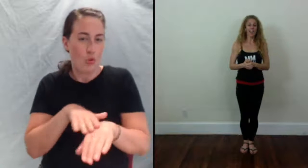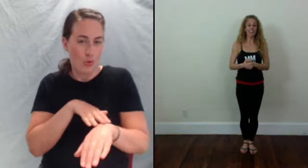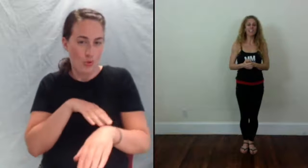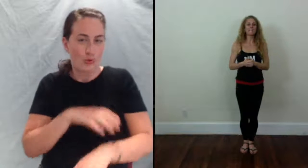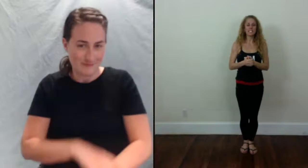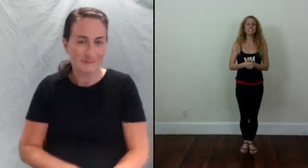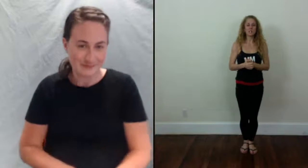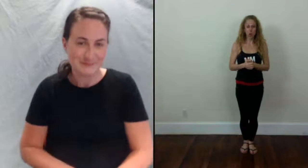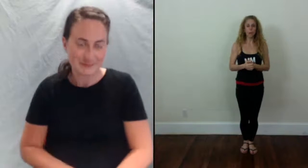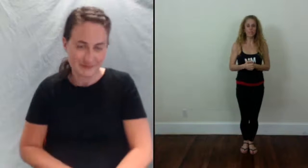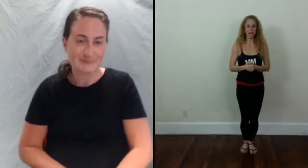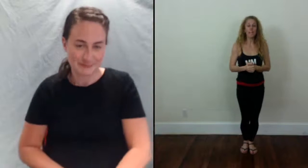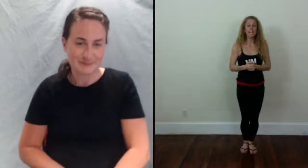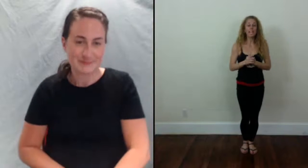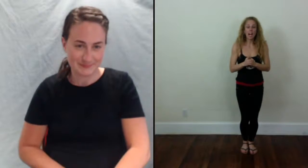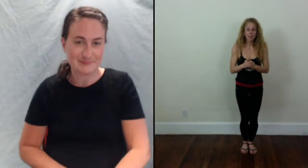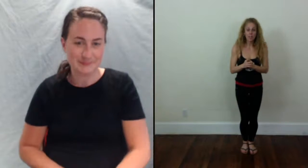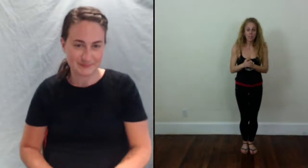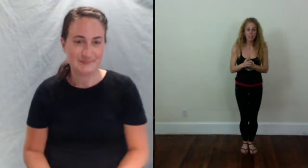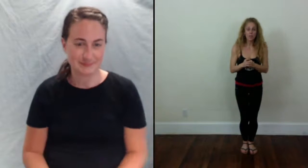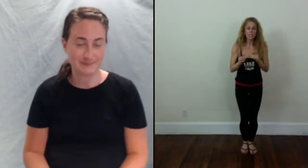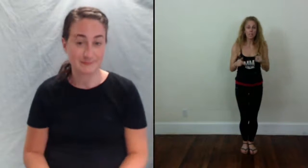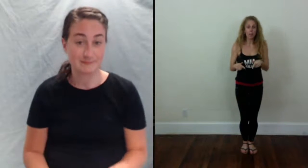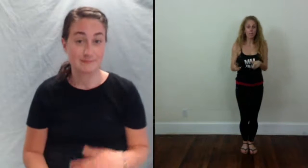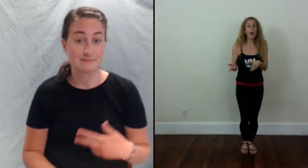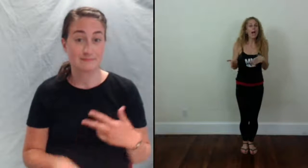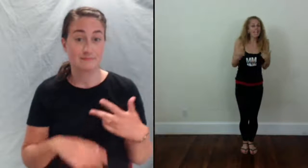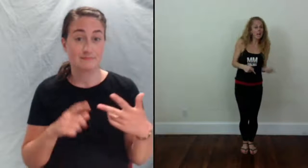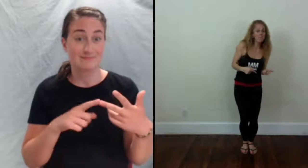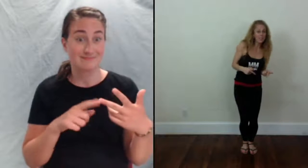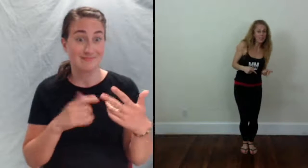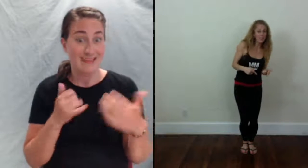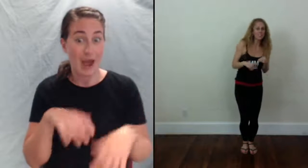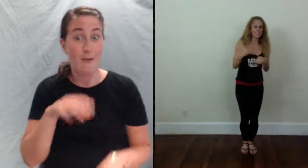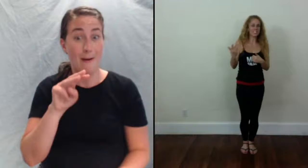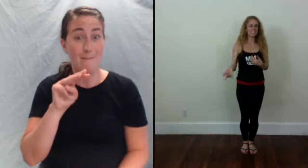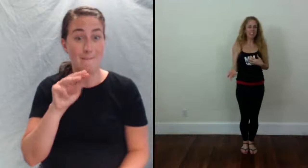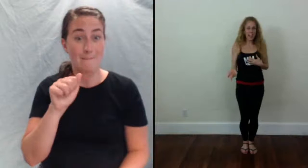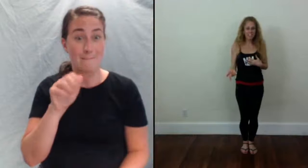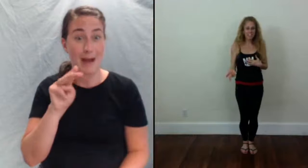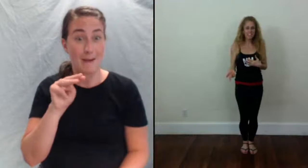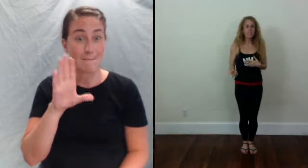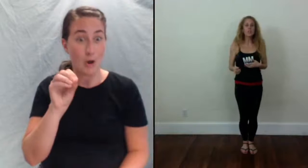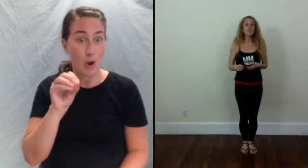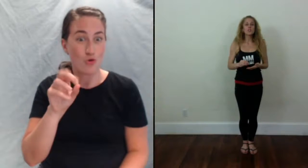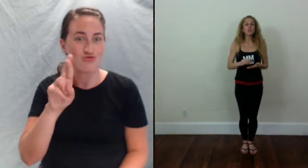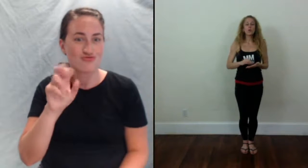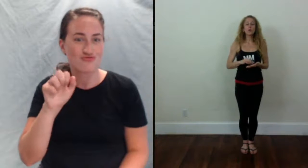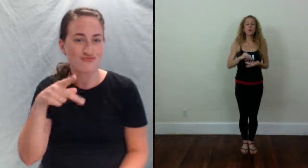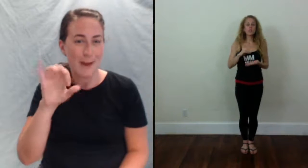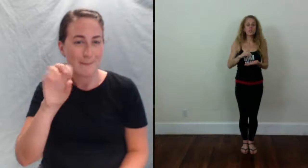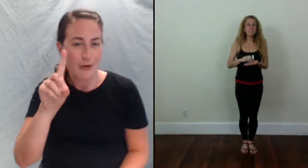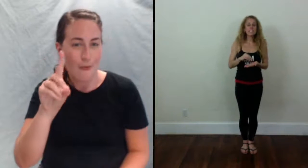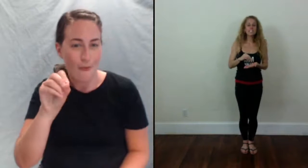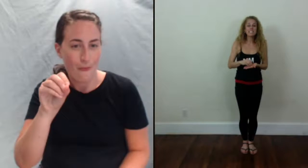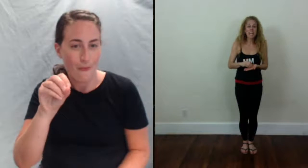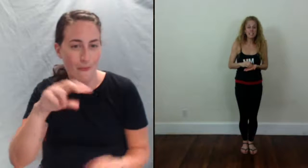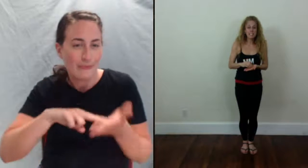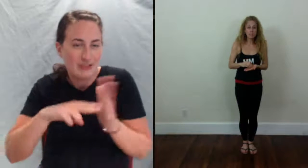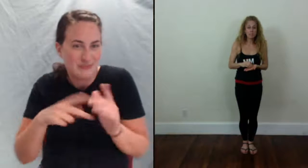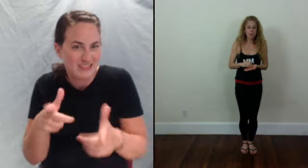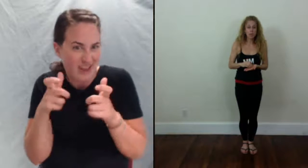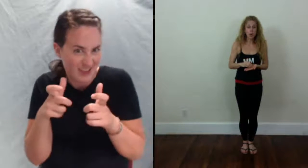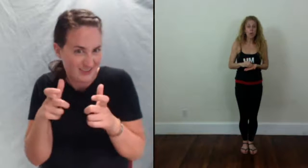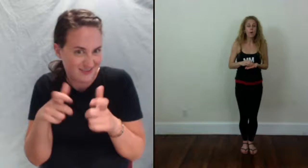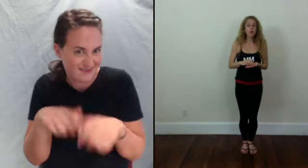Lento, it means slow, yeah. Now what we're going to do is mambo rápido, which means fast. So we're going to do the